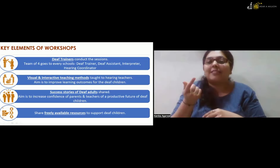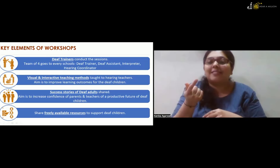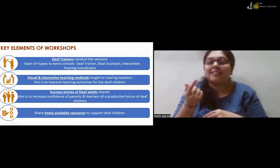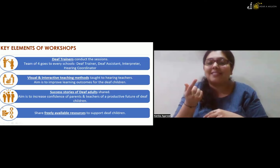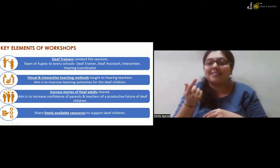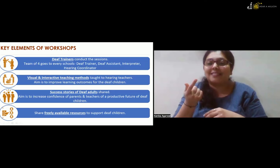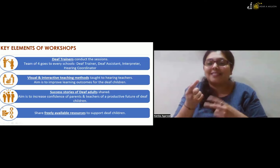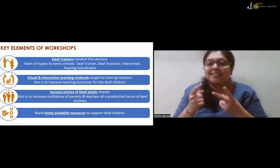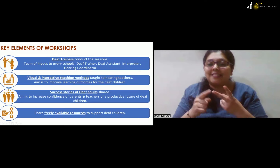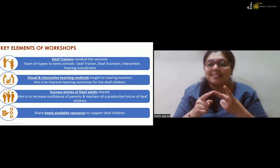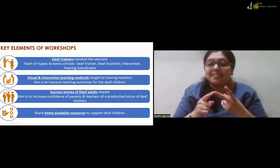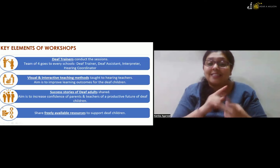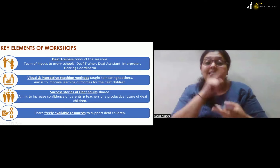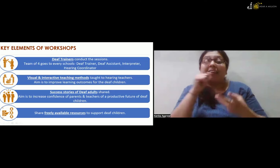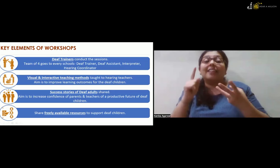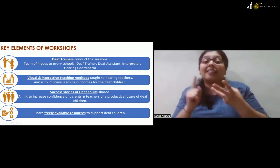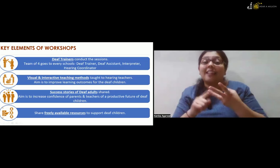time we thought parents